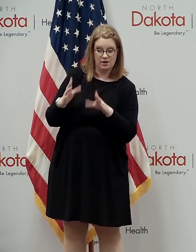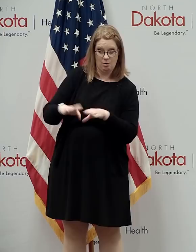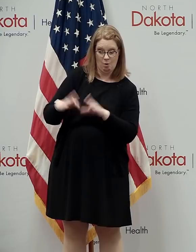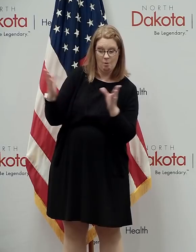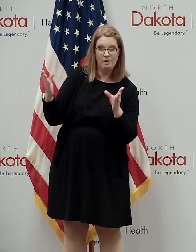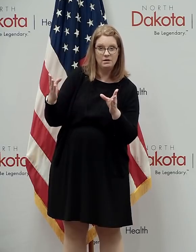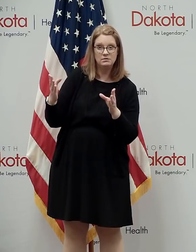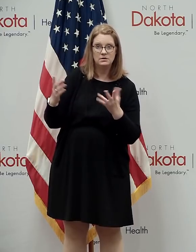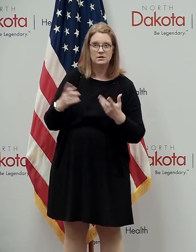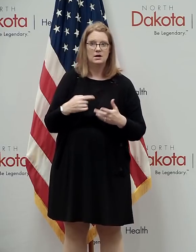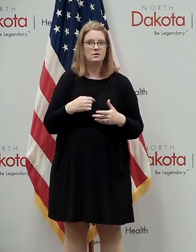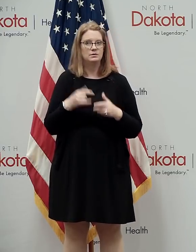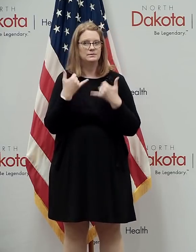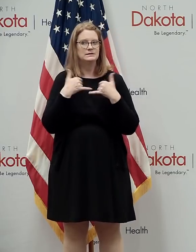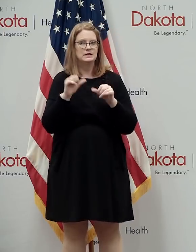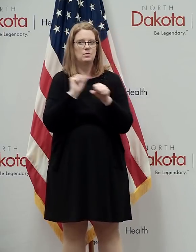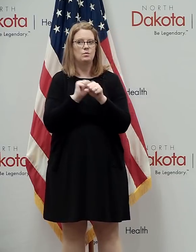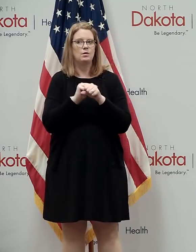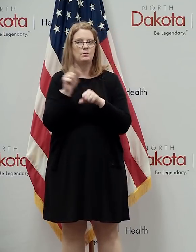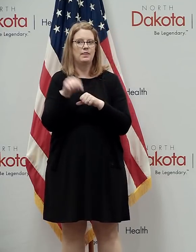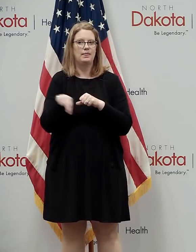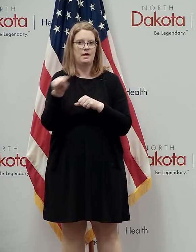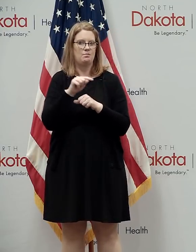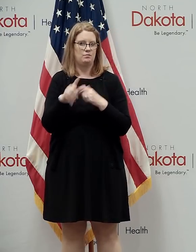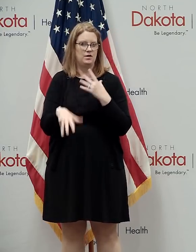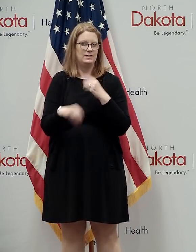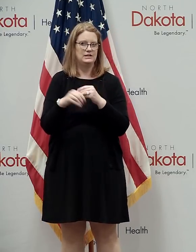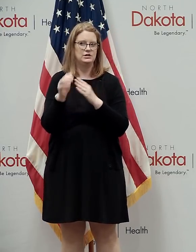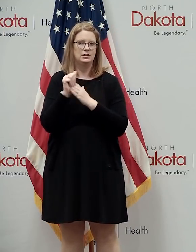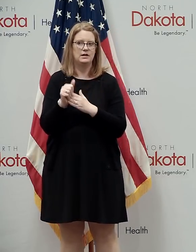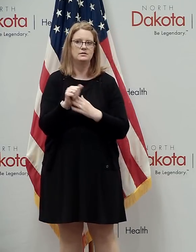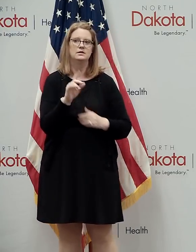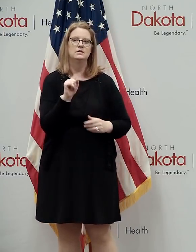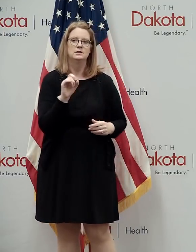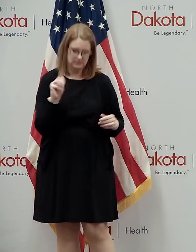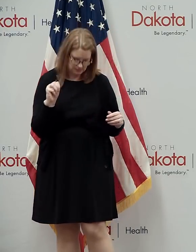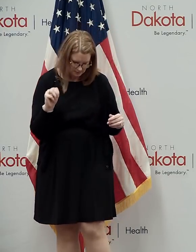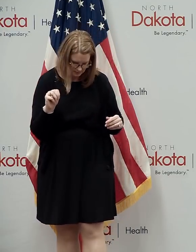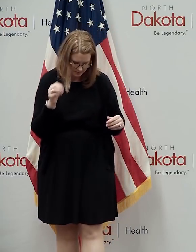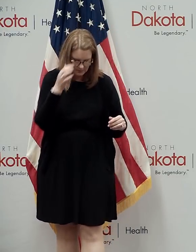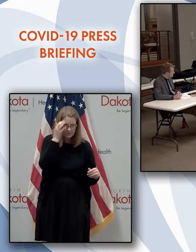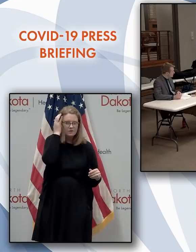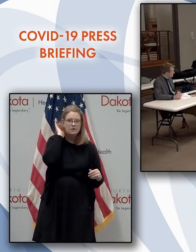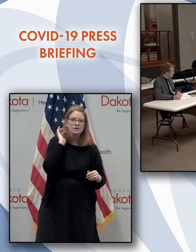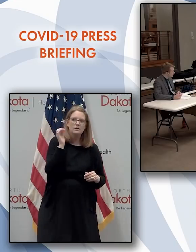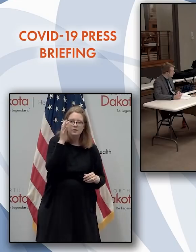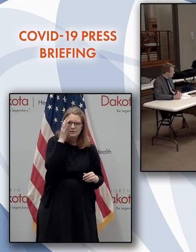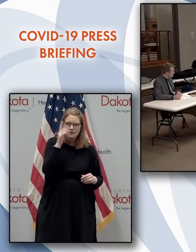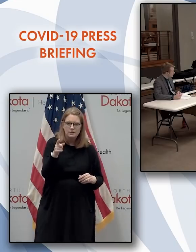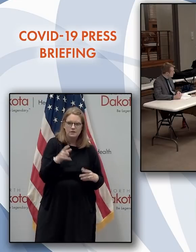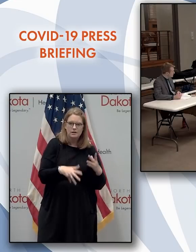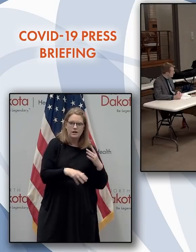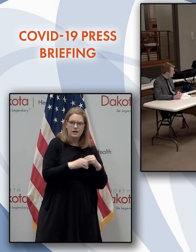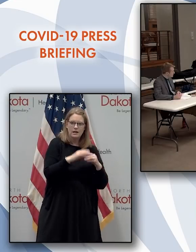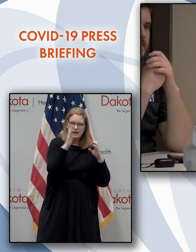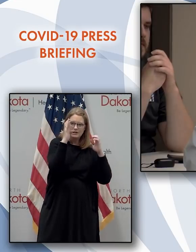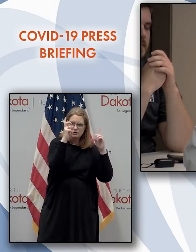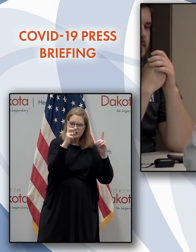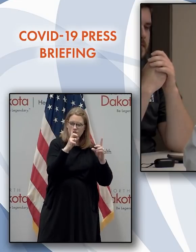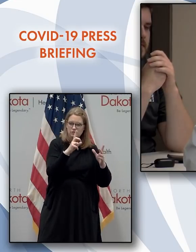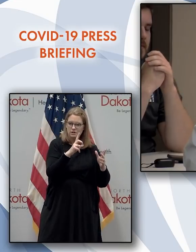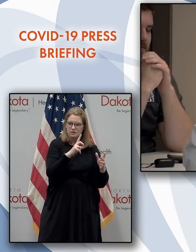additional guidance. Tom? Governor, I have a question about masks, but first if I could follow up on the education